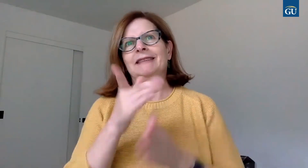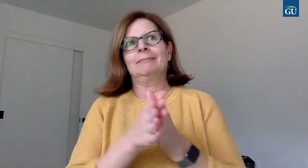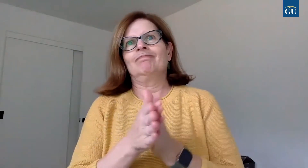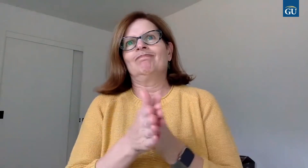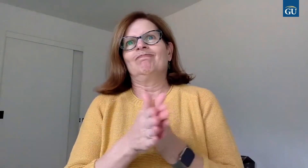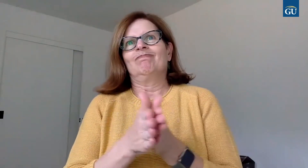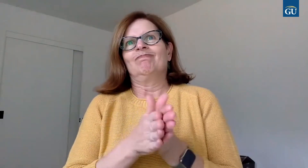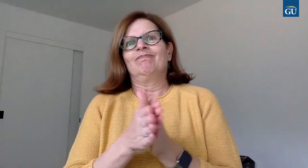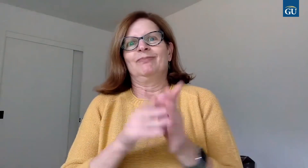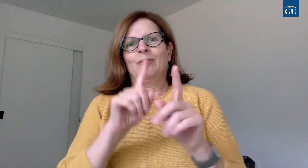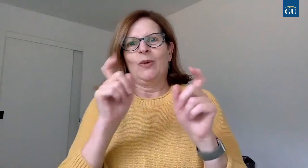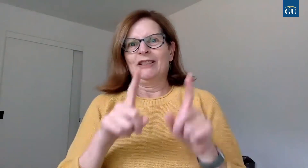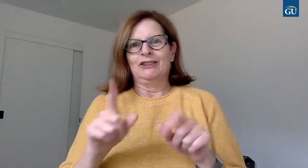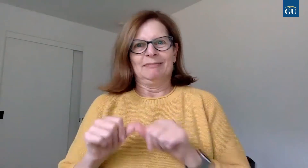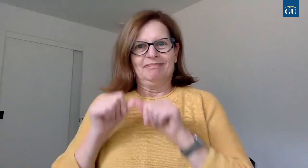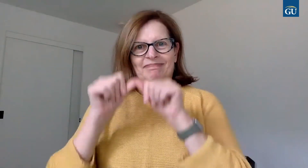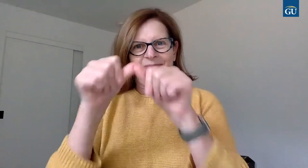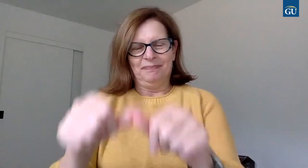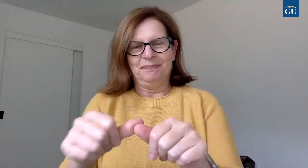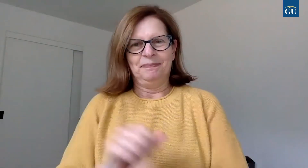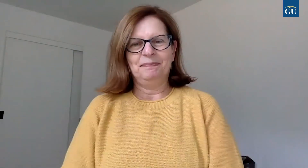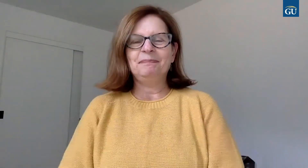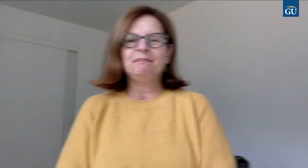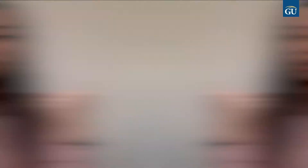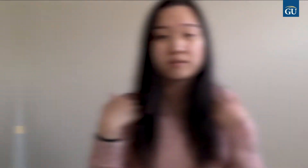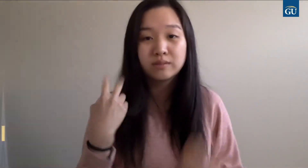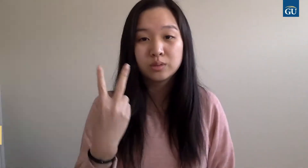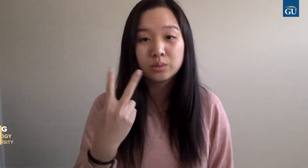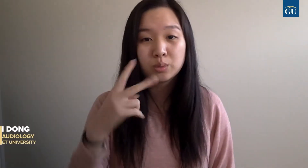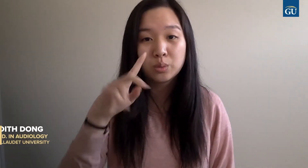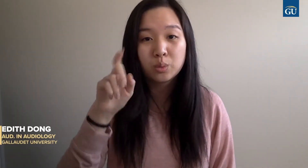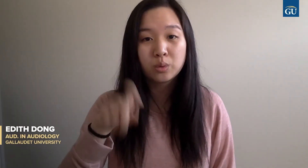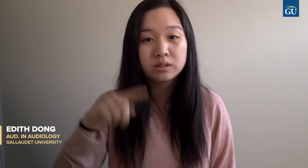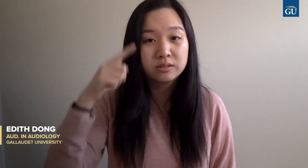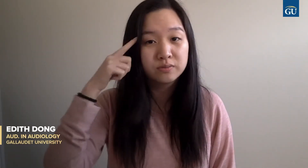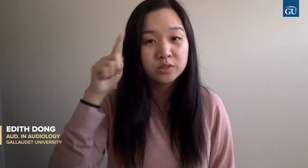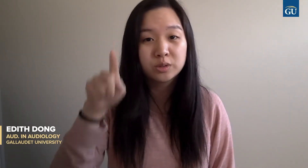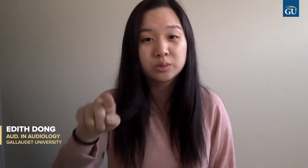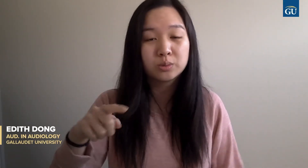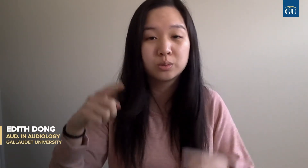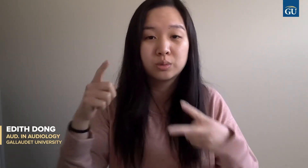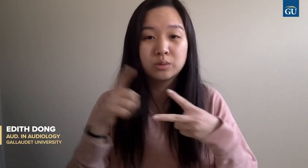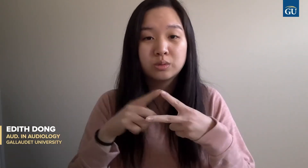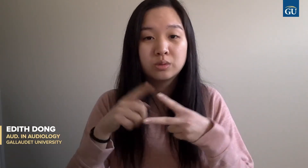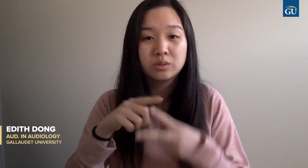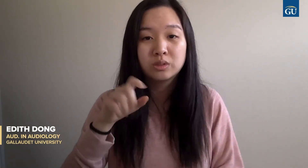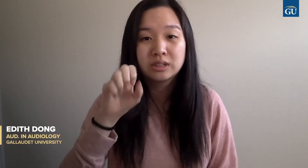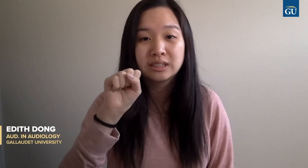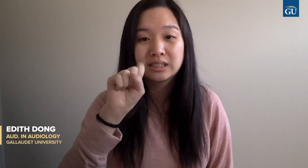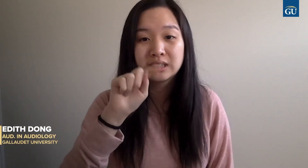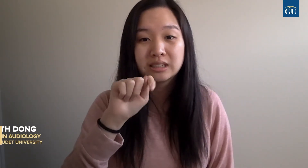That is a motivation question that drives me. I have 2 questions for you.